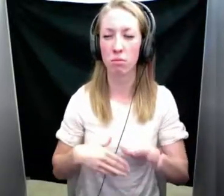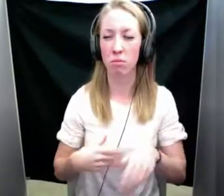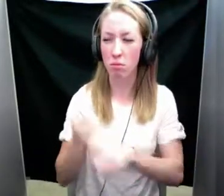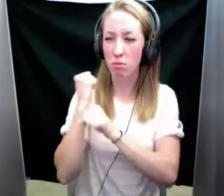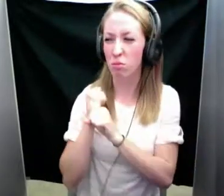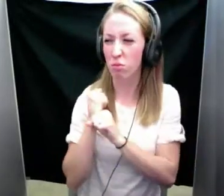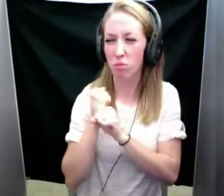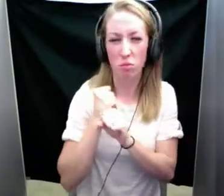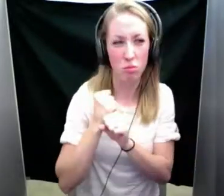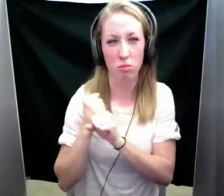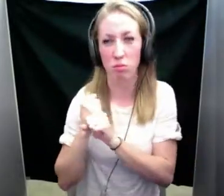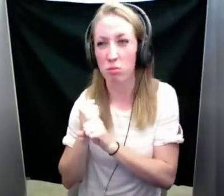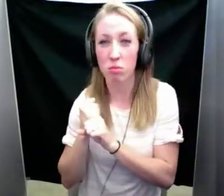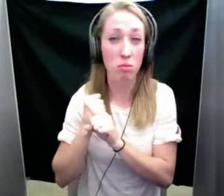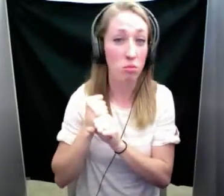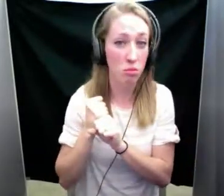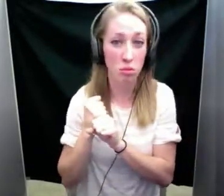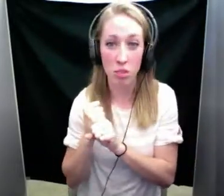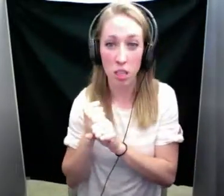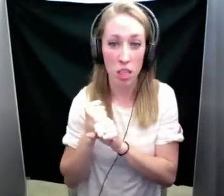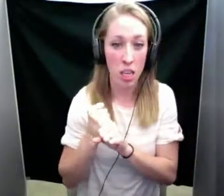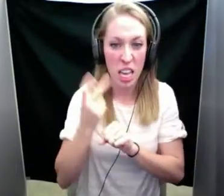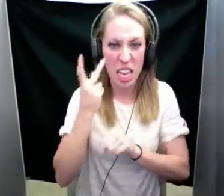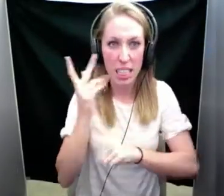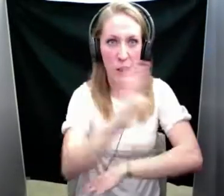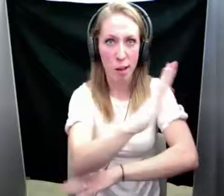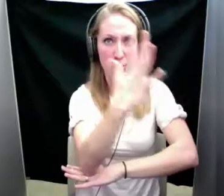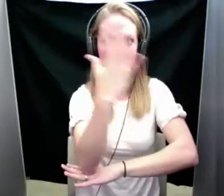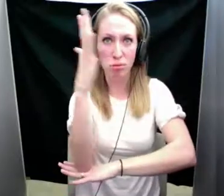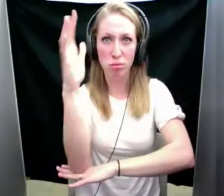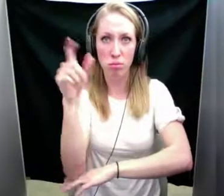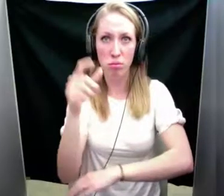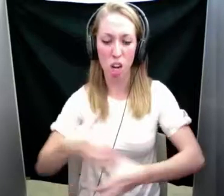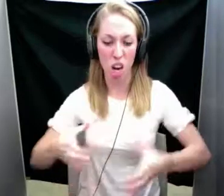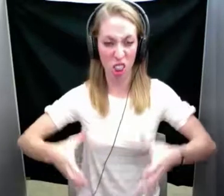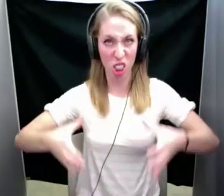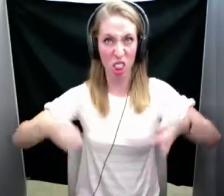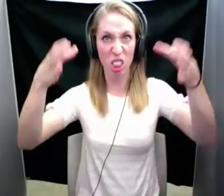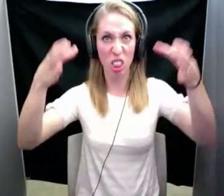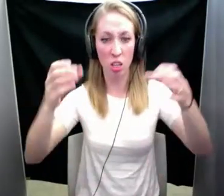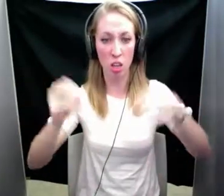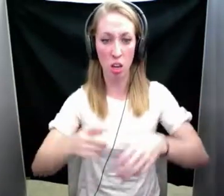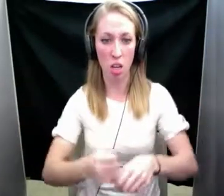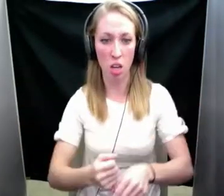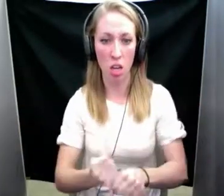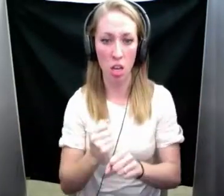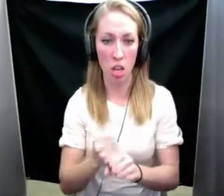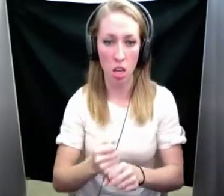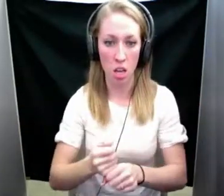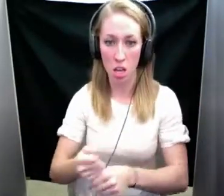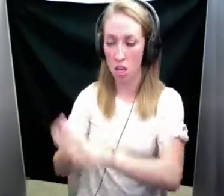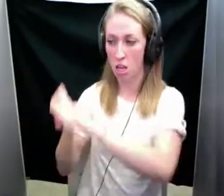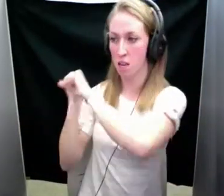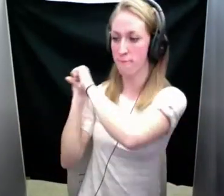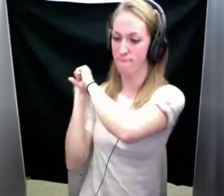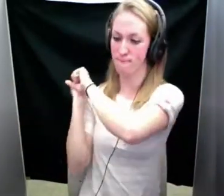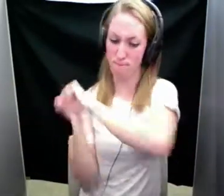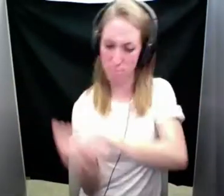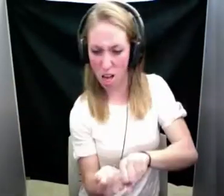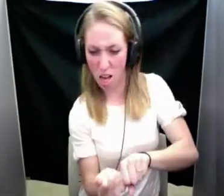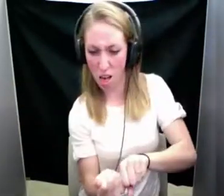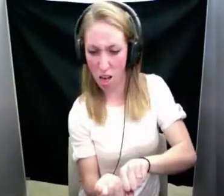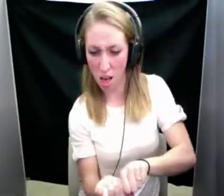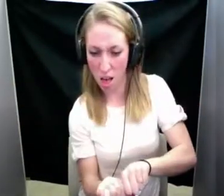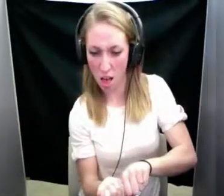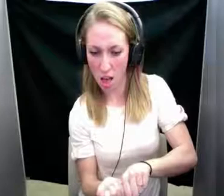big trees, so he got his axe and he started to get ready to chop. Oh! He had no sooner cut the first blow